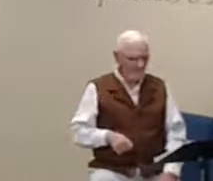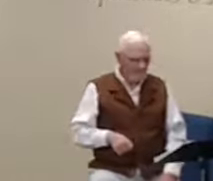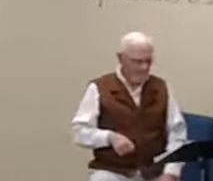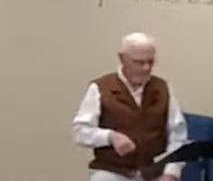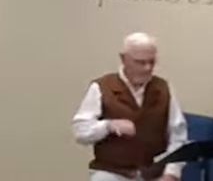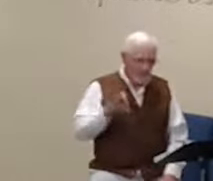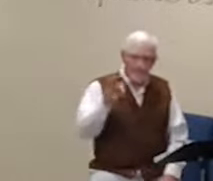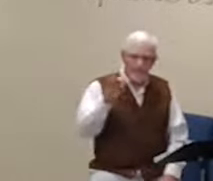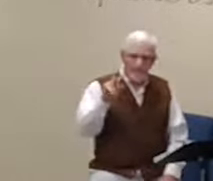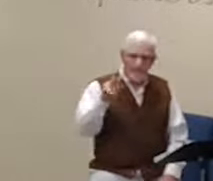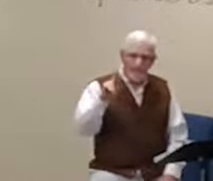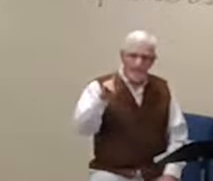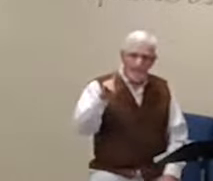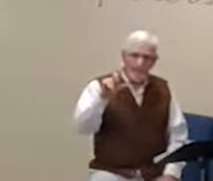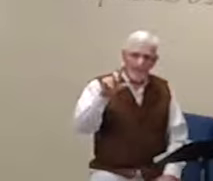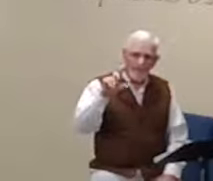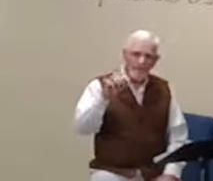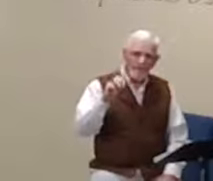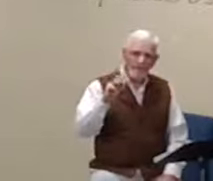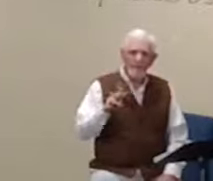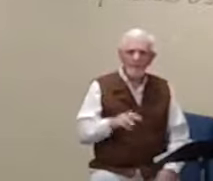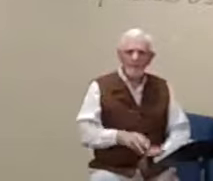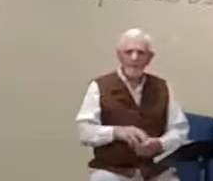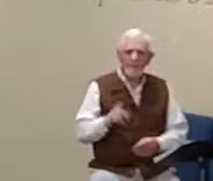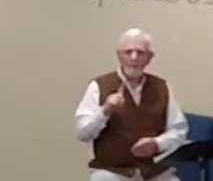States after being on the field and you're just really tweaky.